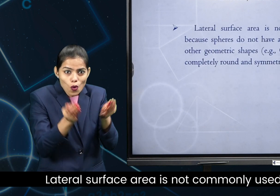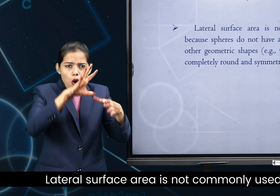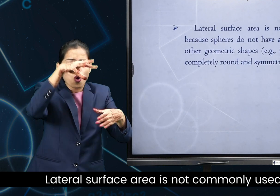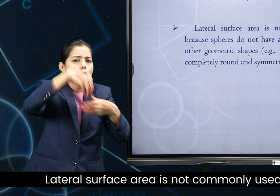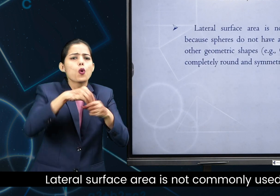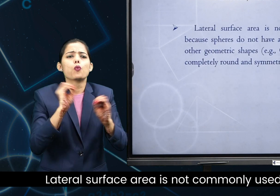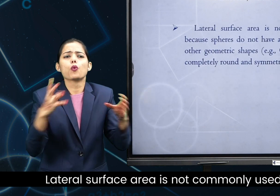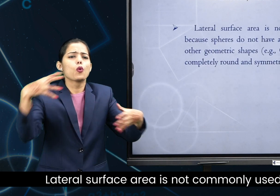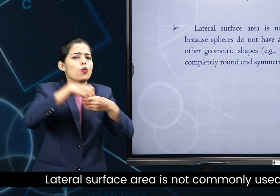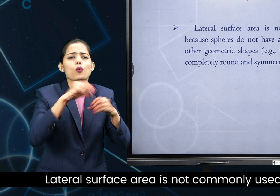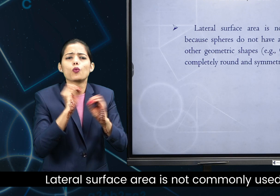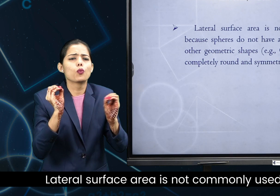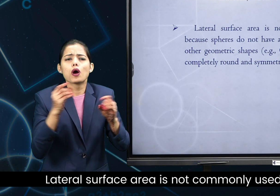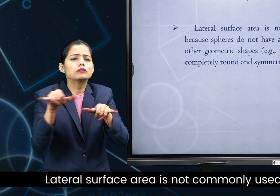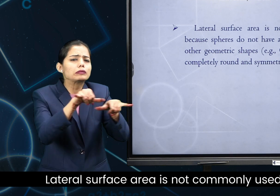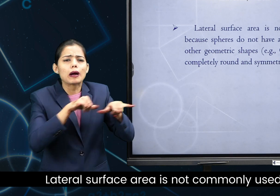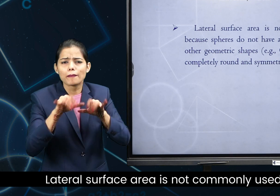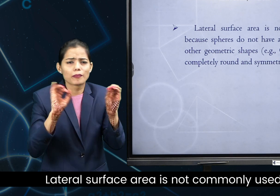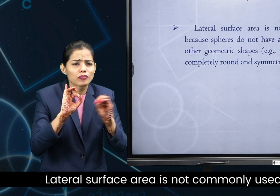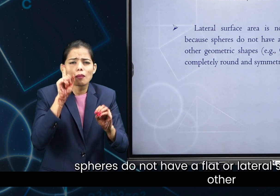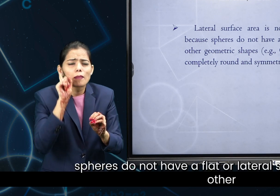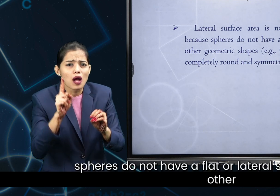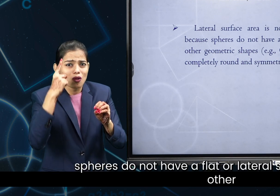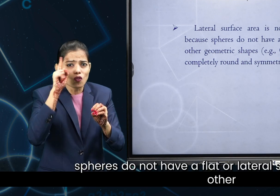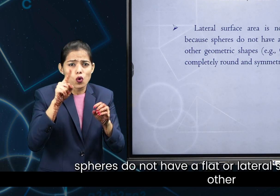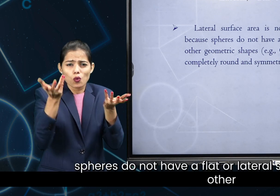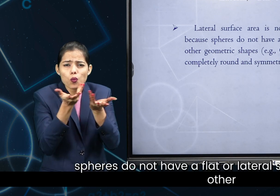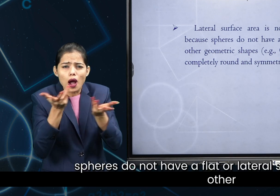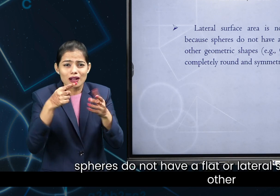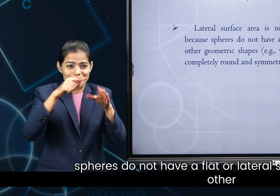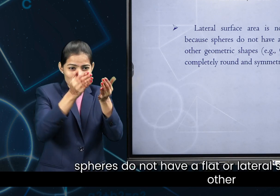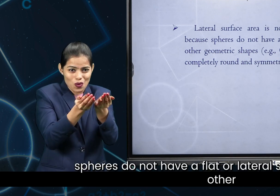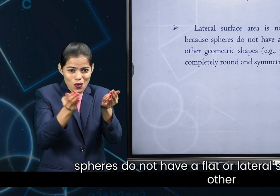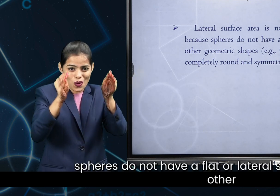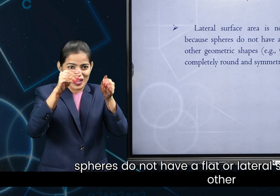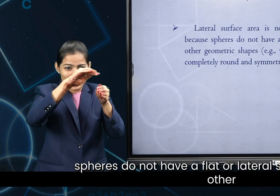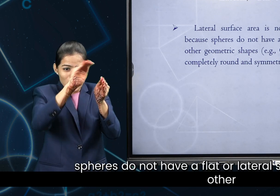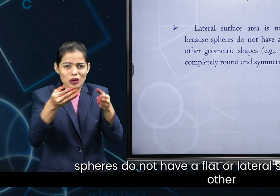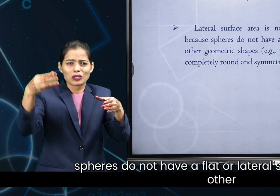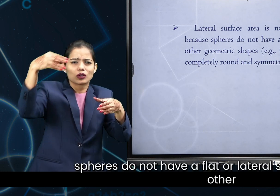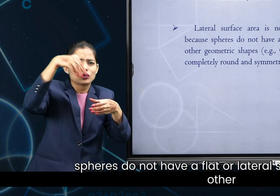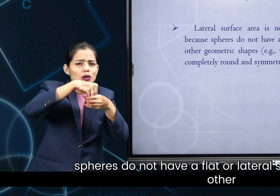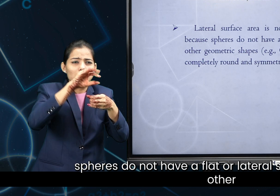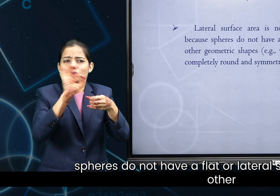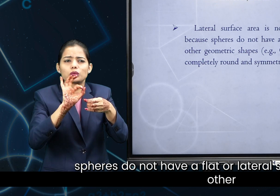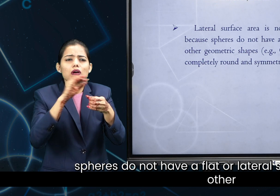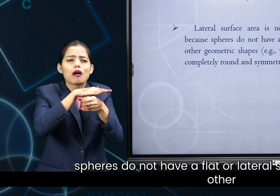commonly used for spheres because spheres do not have a flat or lateral surface like